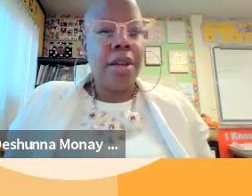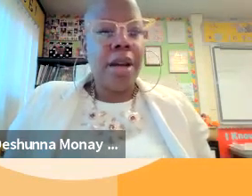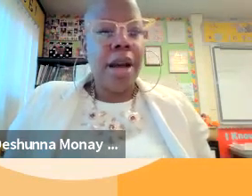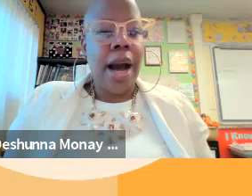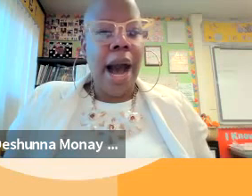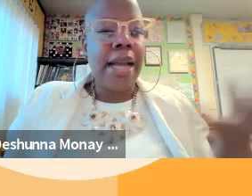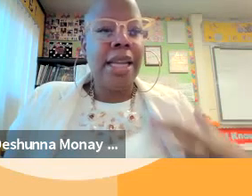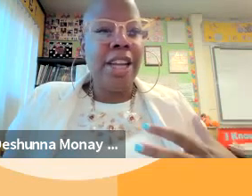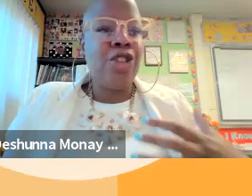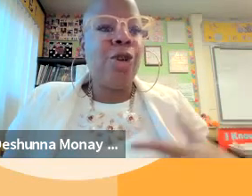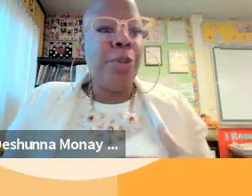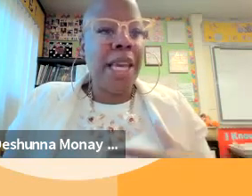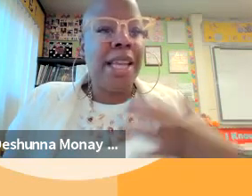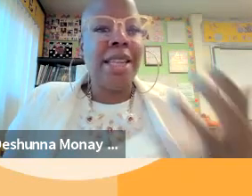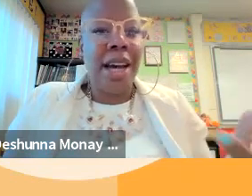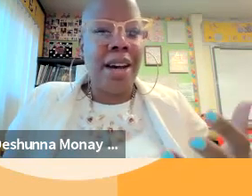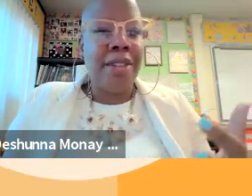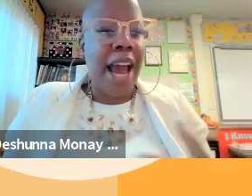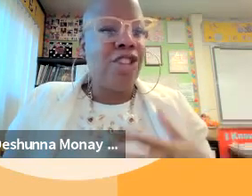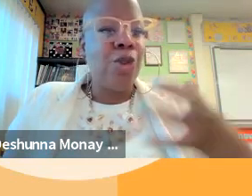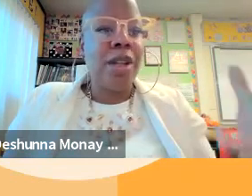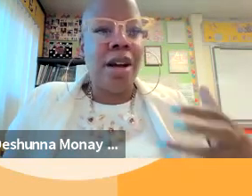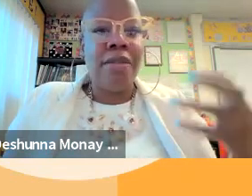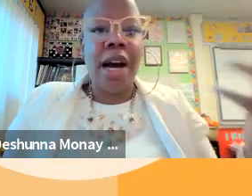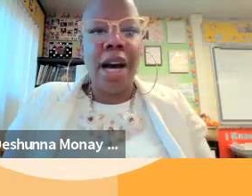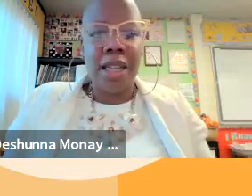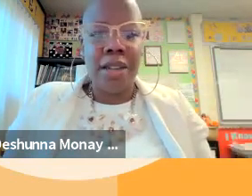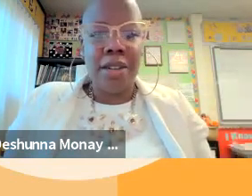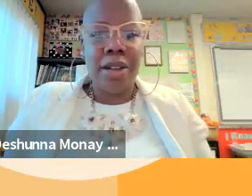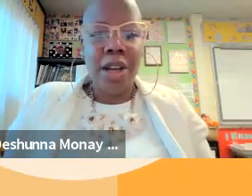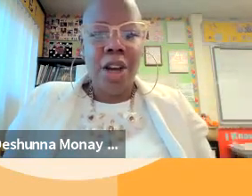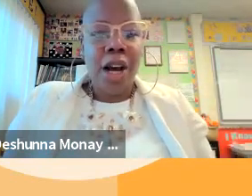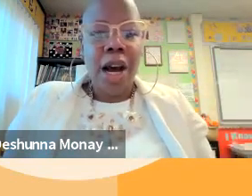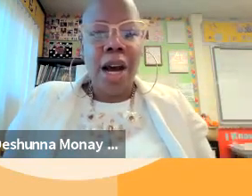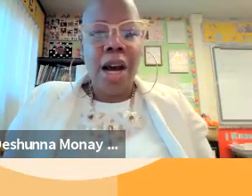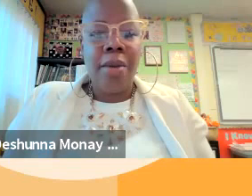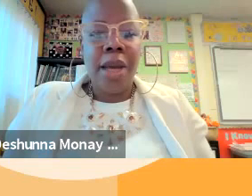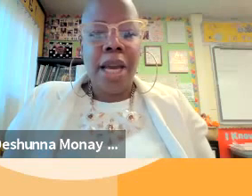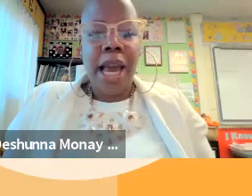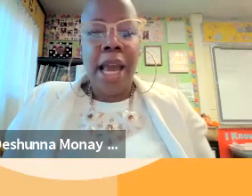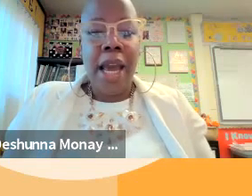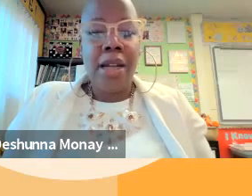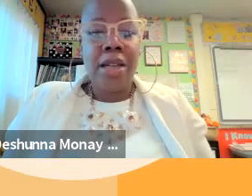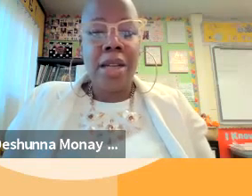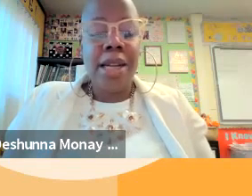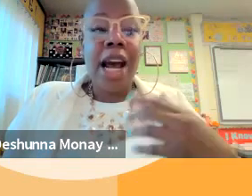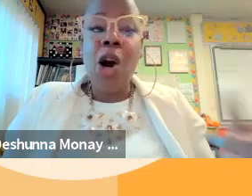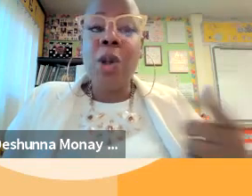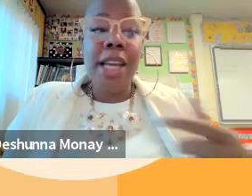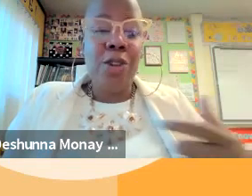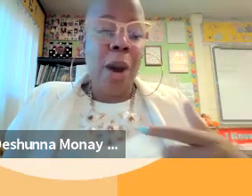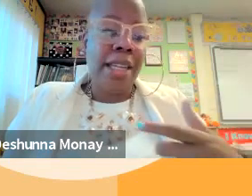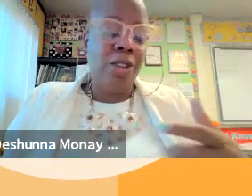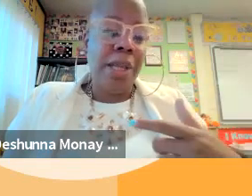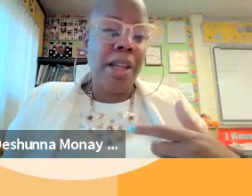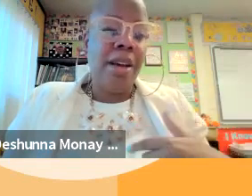loved. I need to be loved as you love others. And not